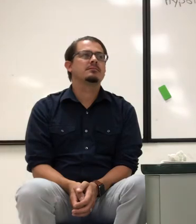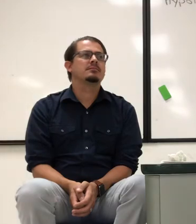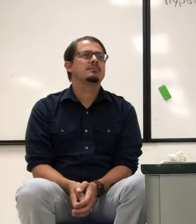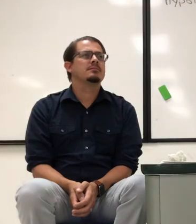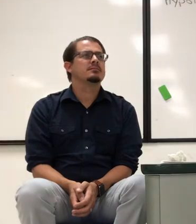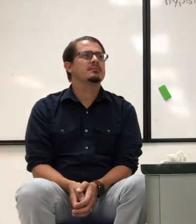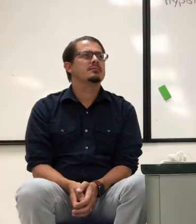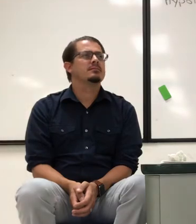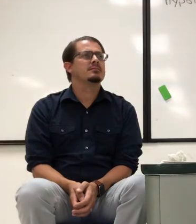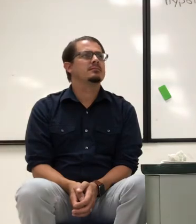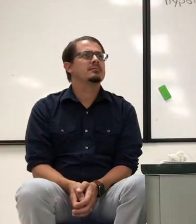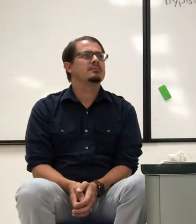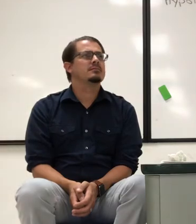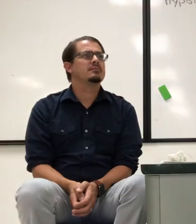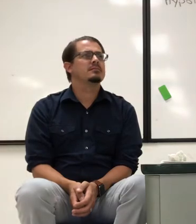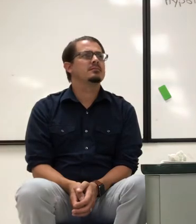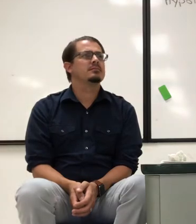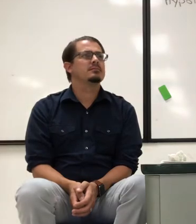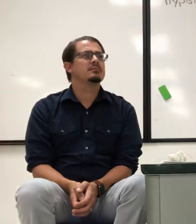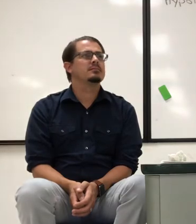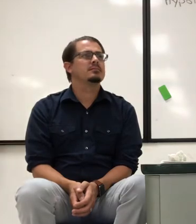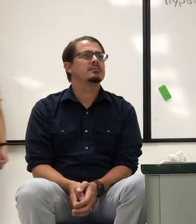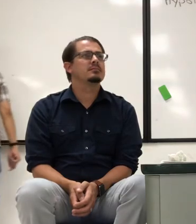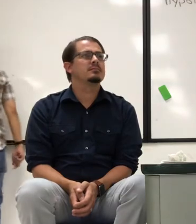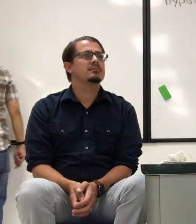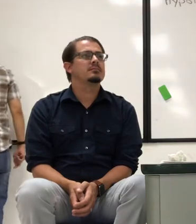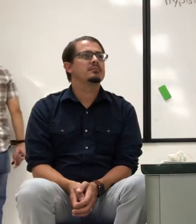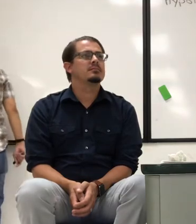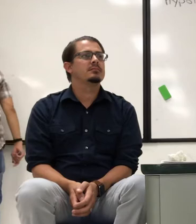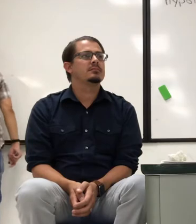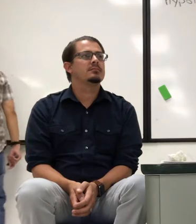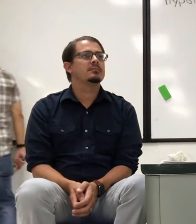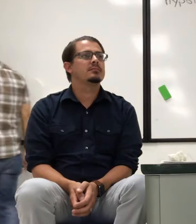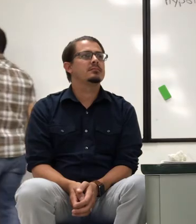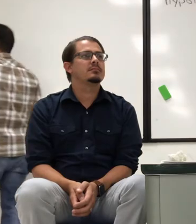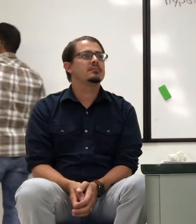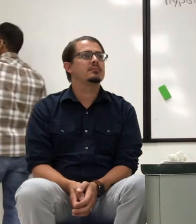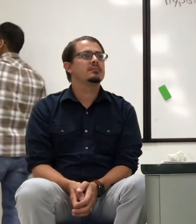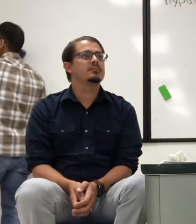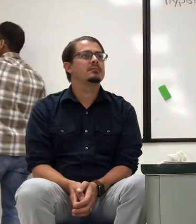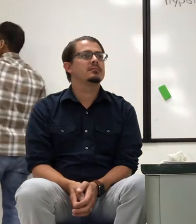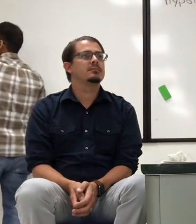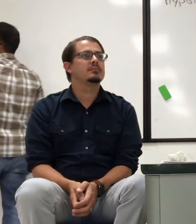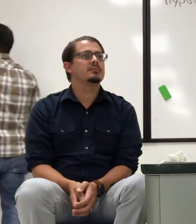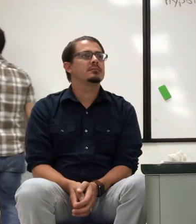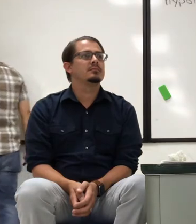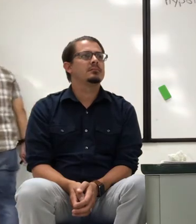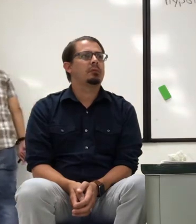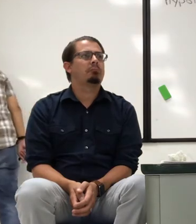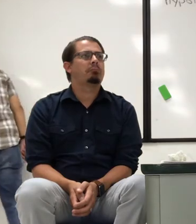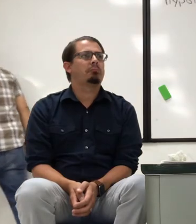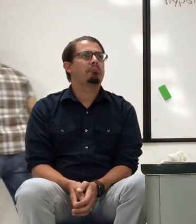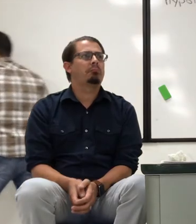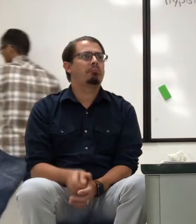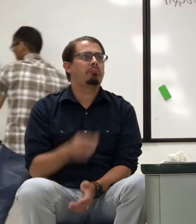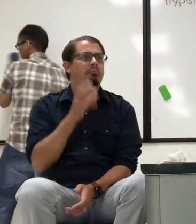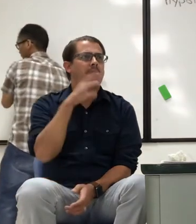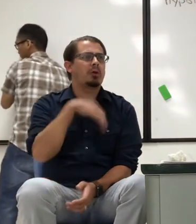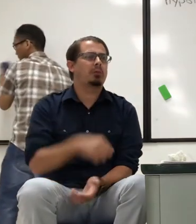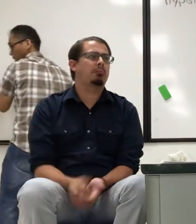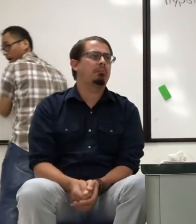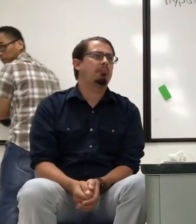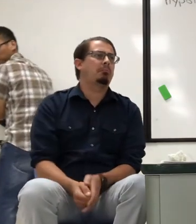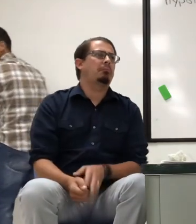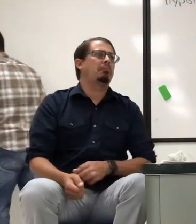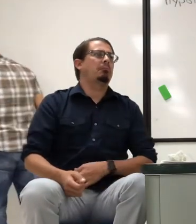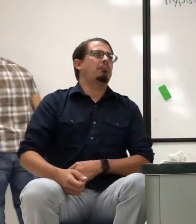So as you draw things, you're making connections, you're giving yourself a mental map of the material. So we were doing it